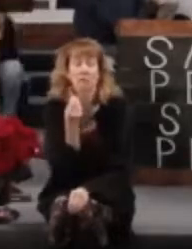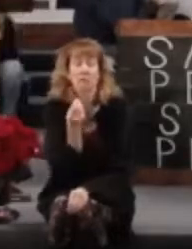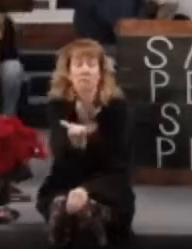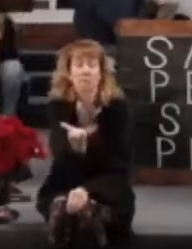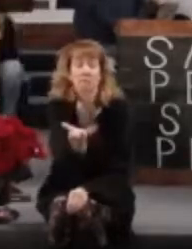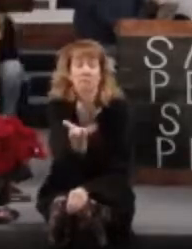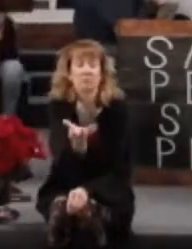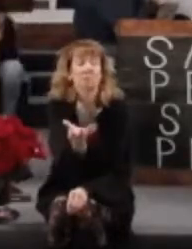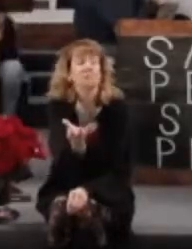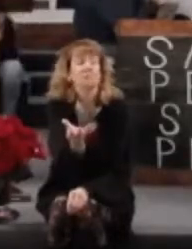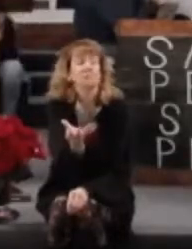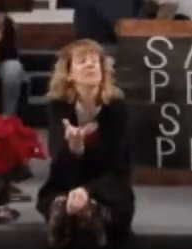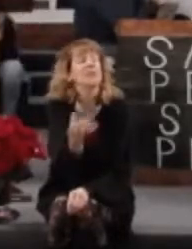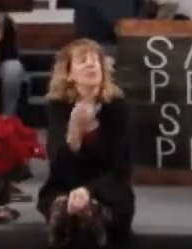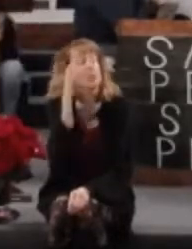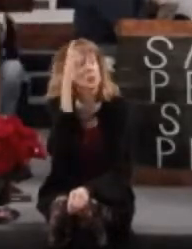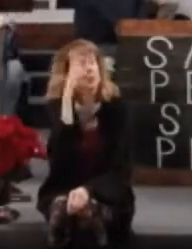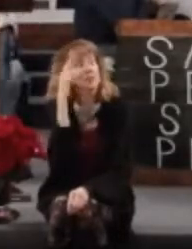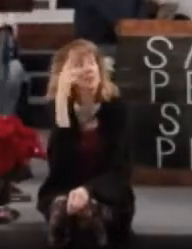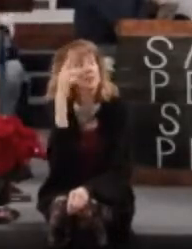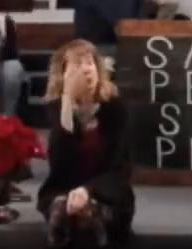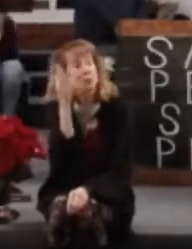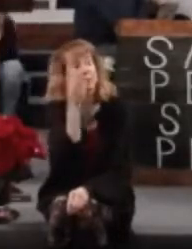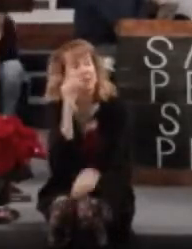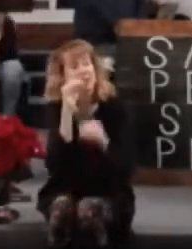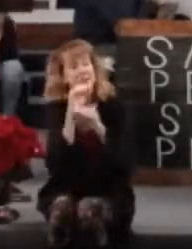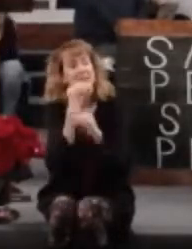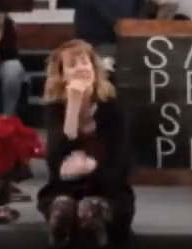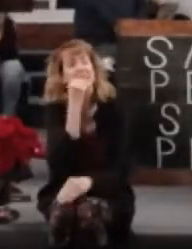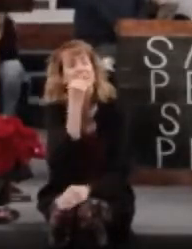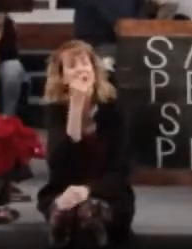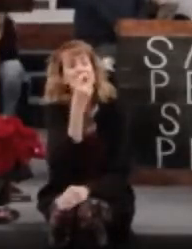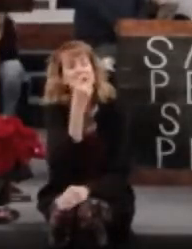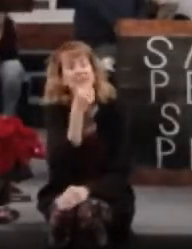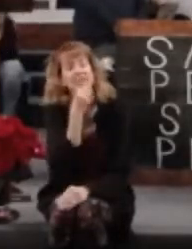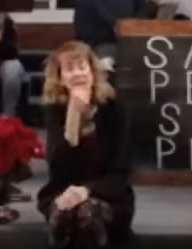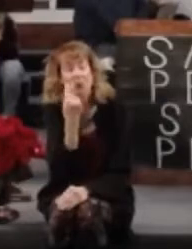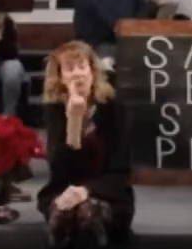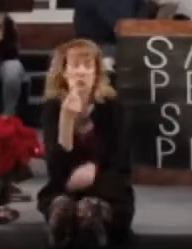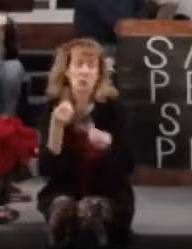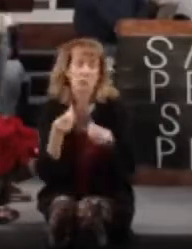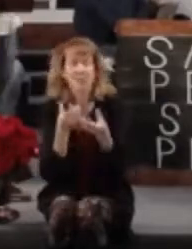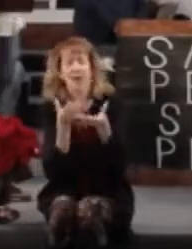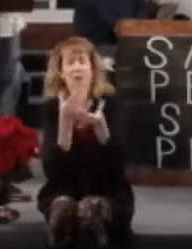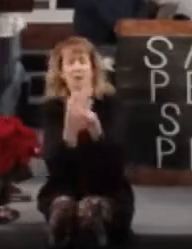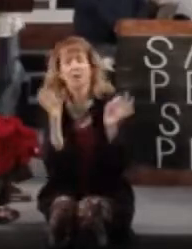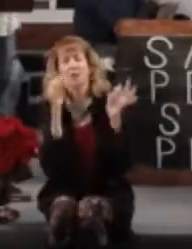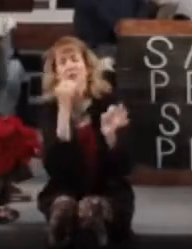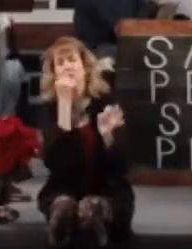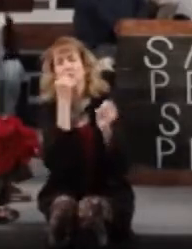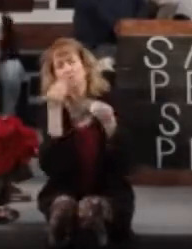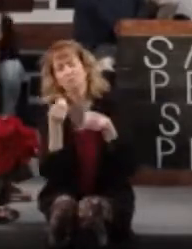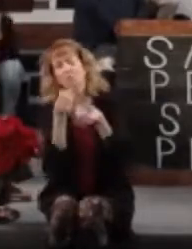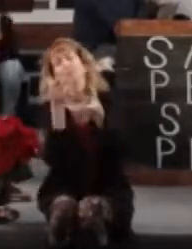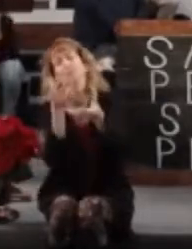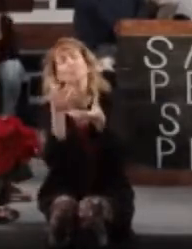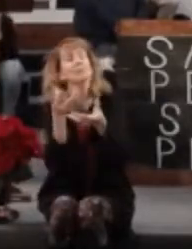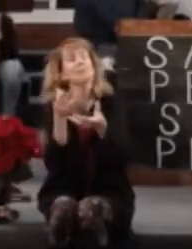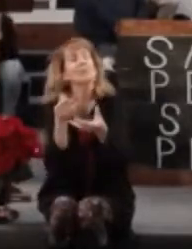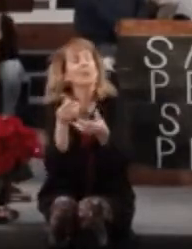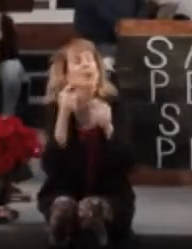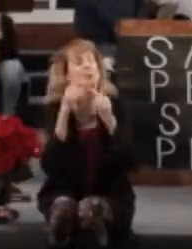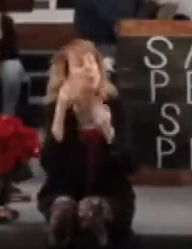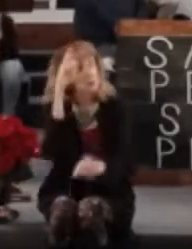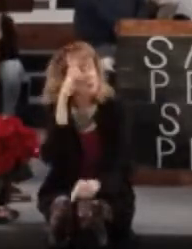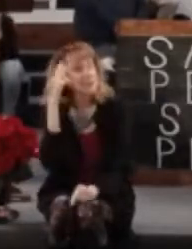community. The purpose of Wednesday night dinners is not to give food to the community. The purpose of the